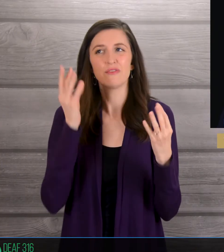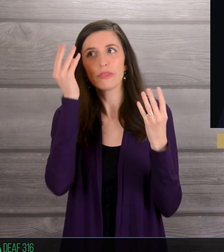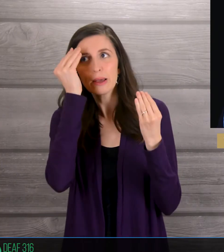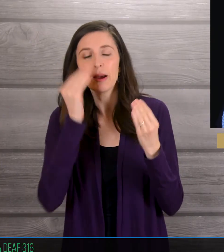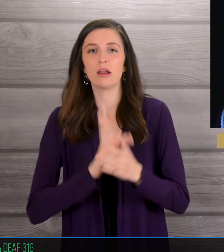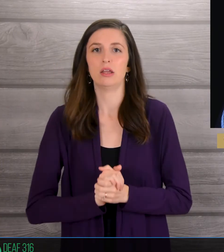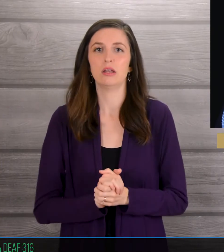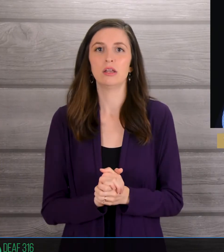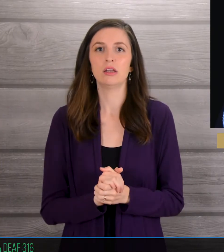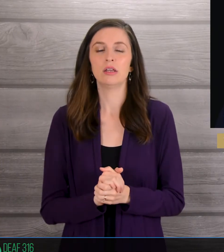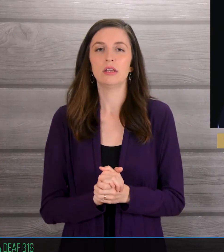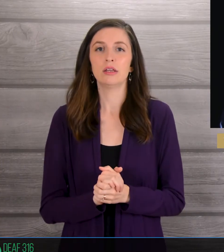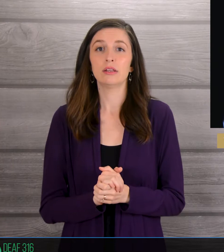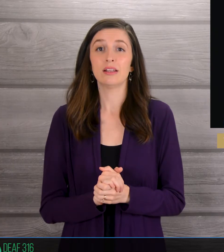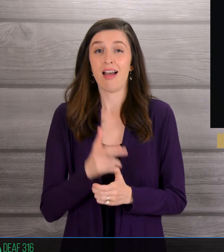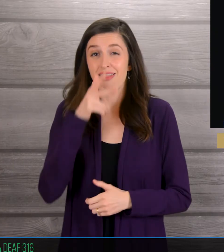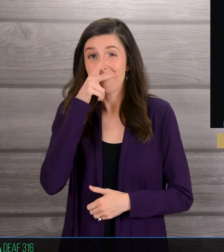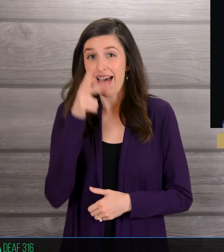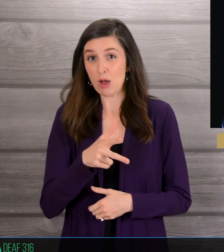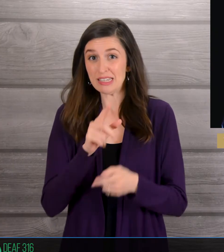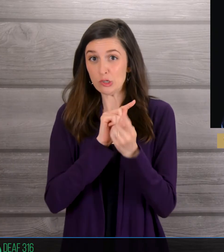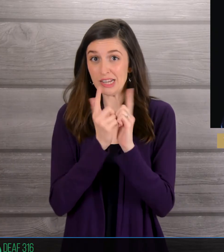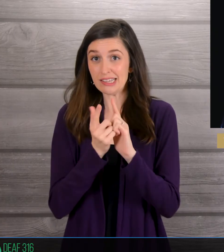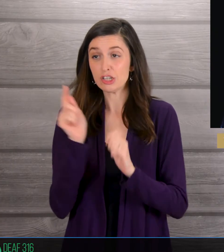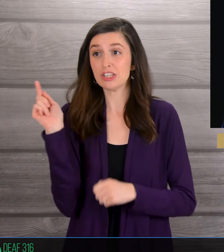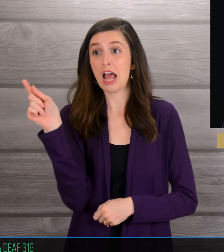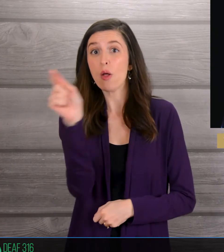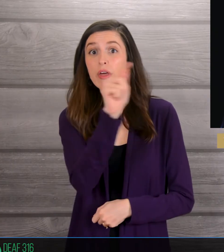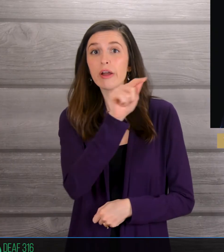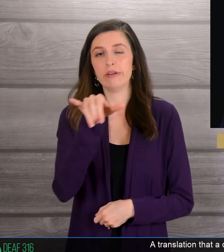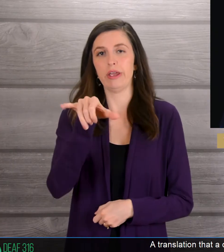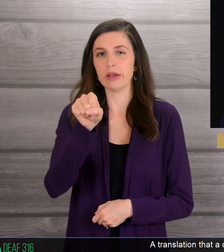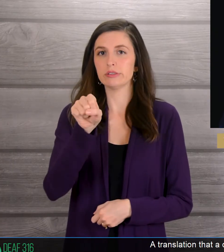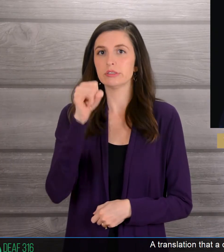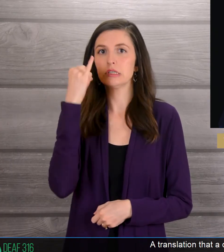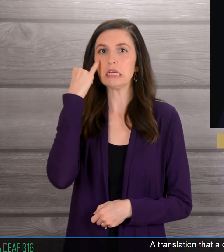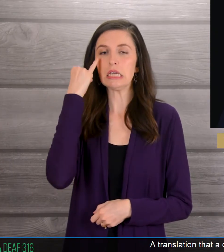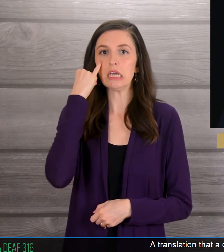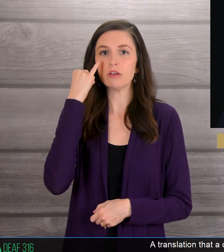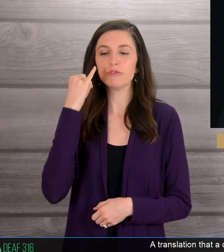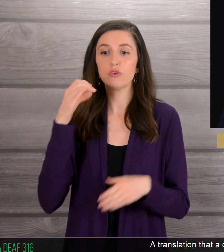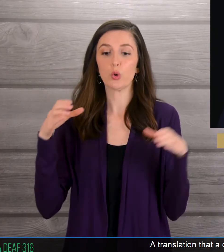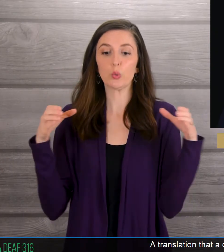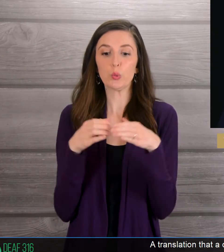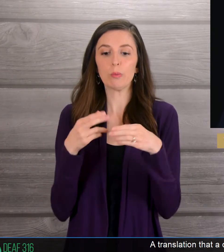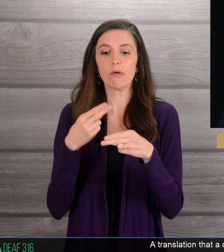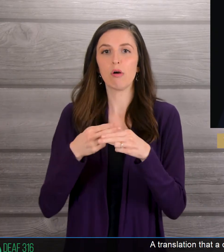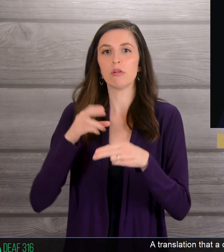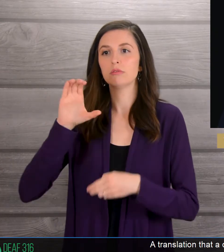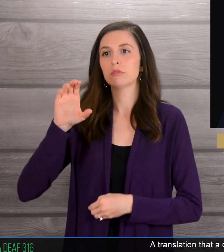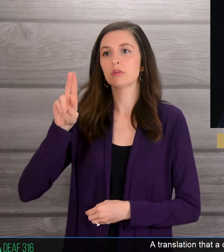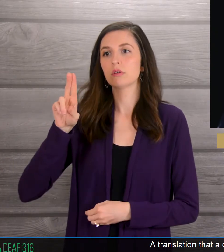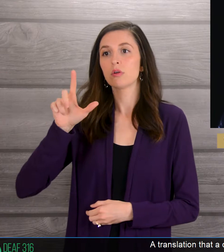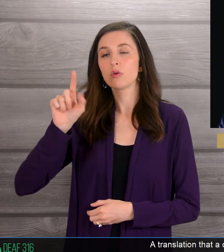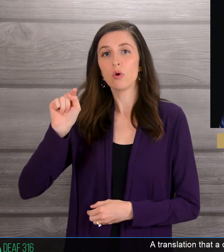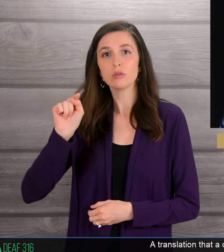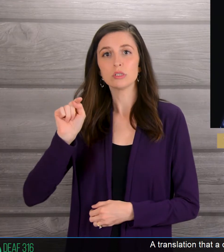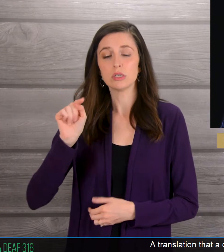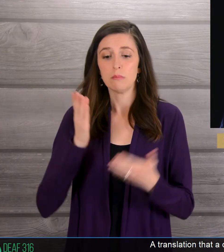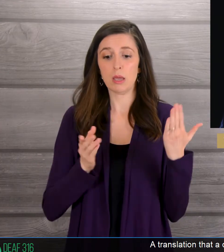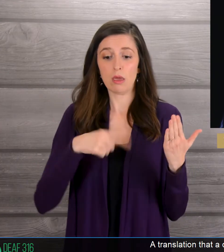that. Now, are there any bad translations? I would say yes. A translation that a cult group